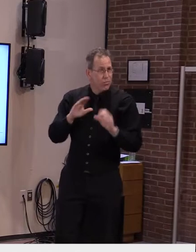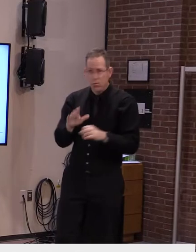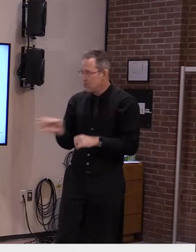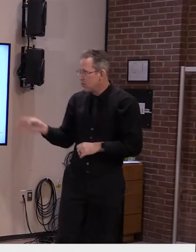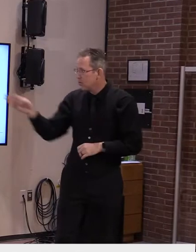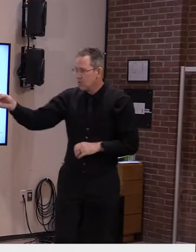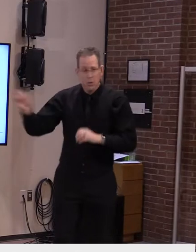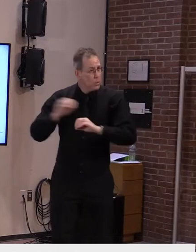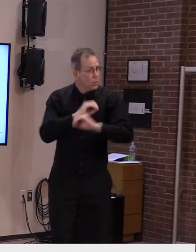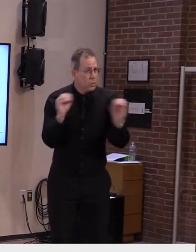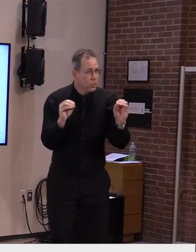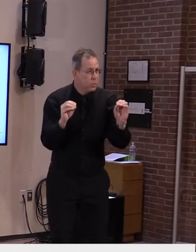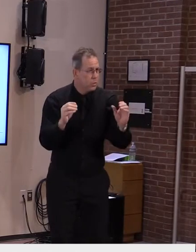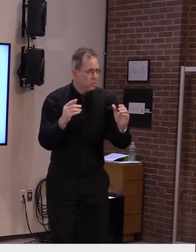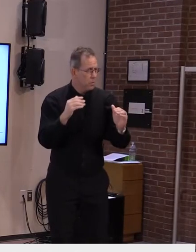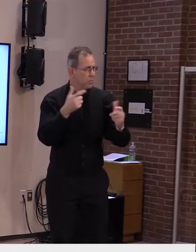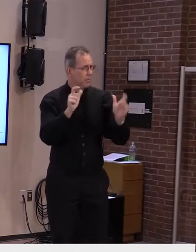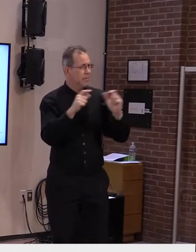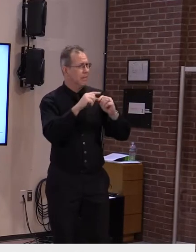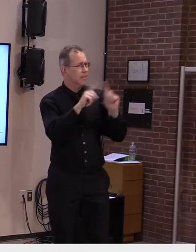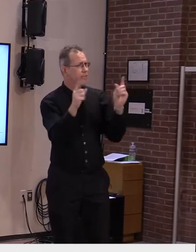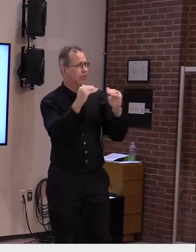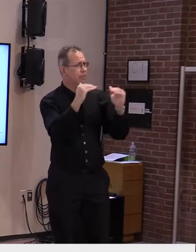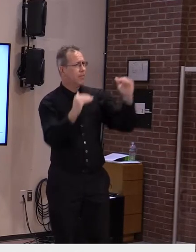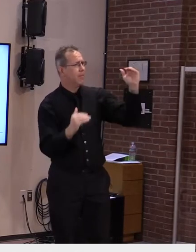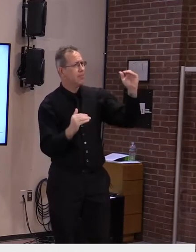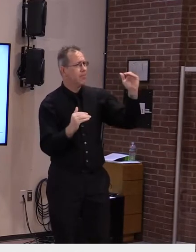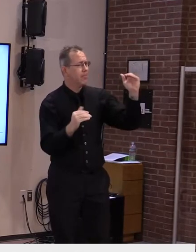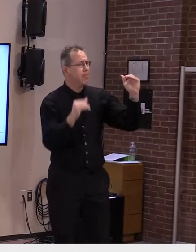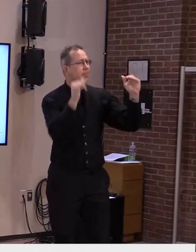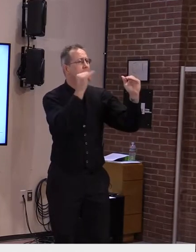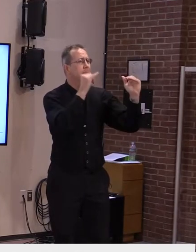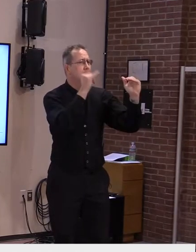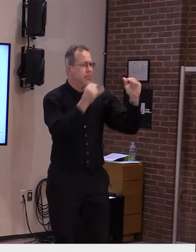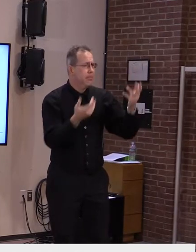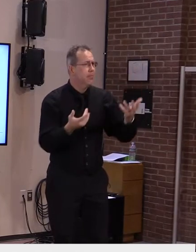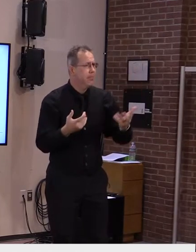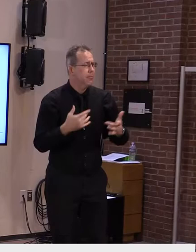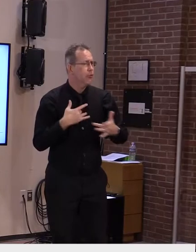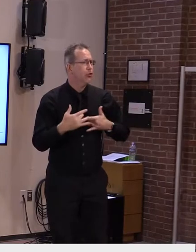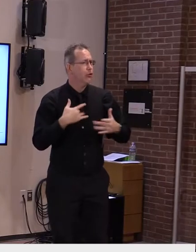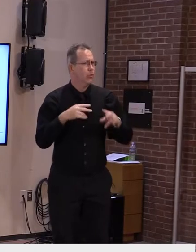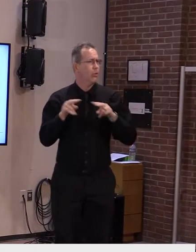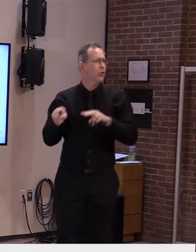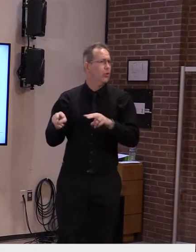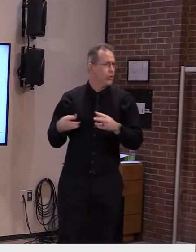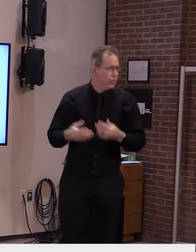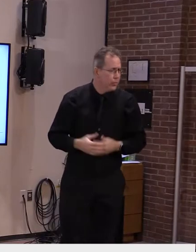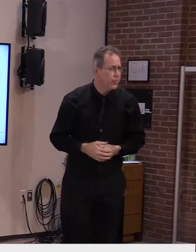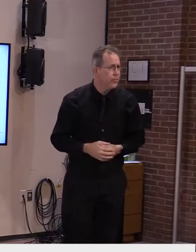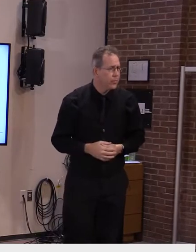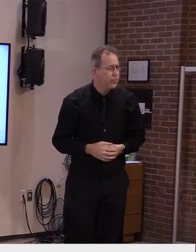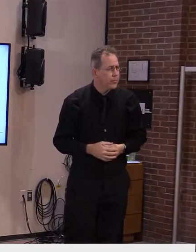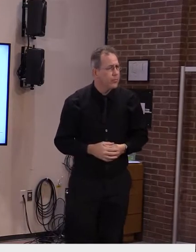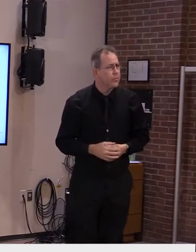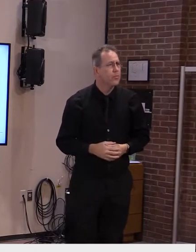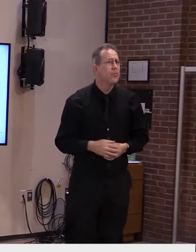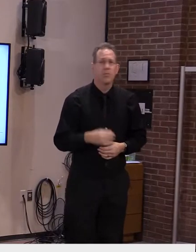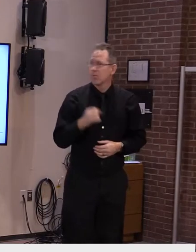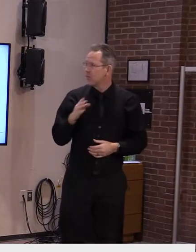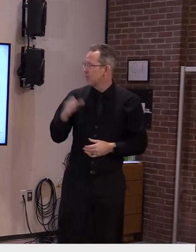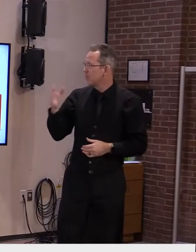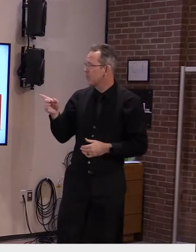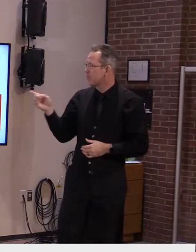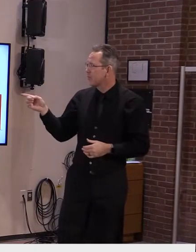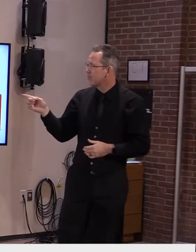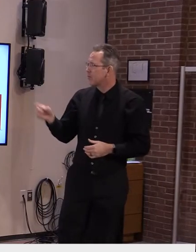care compared to those who are fully vaccinated and have a booster shot. And we're seeing the impact on this in terms of